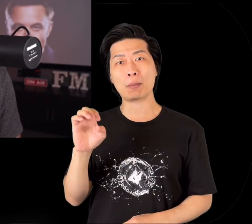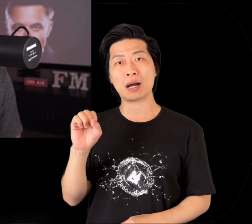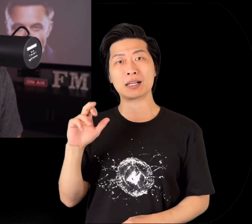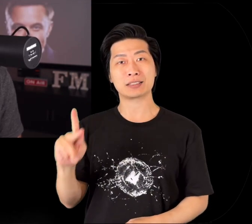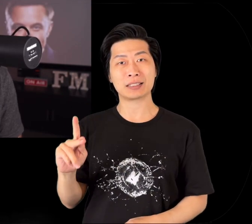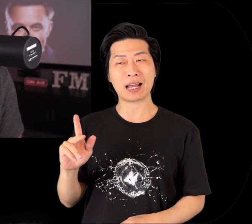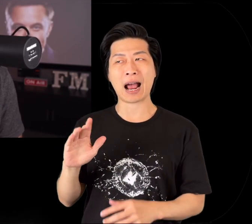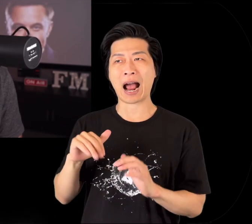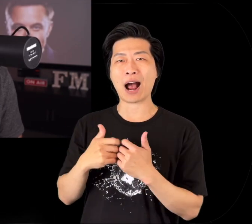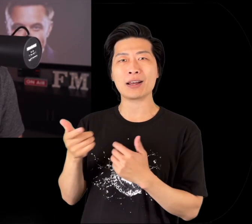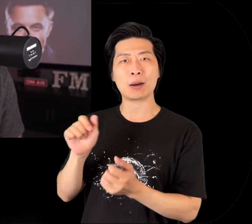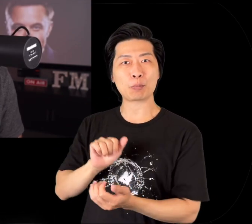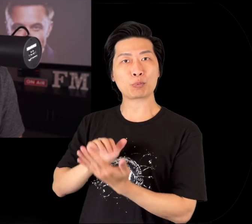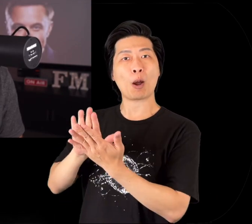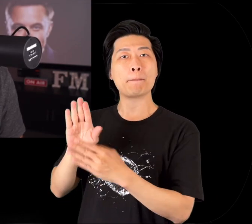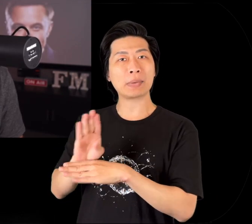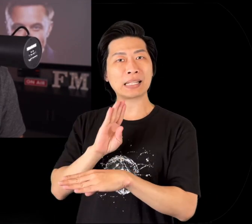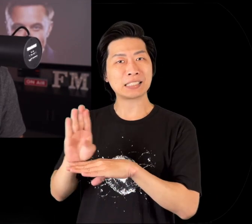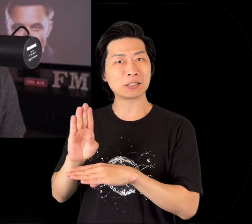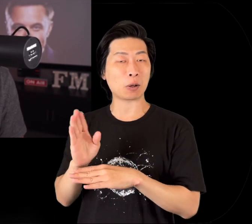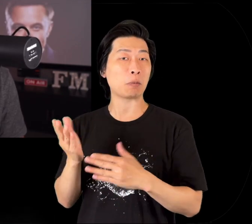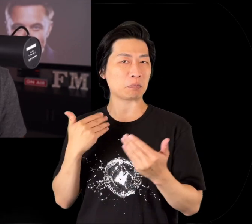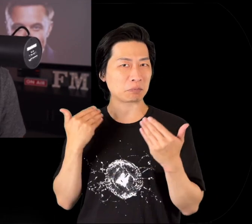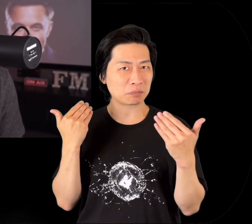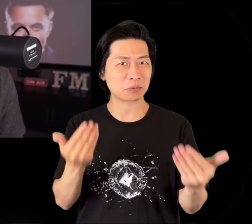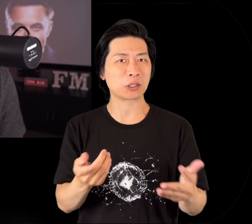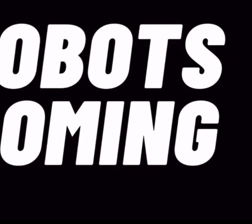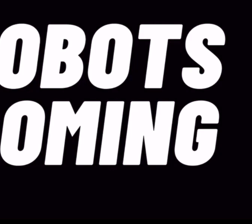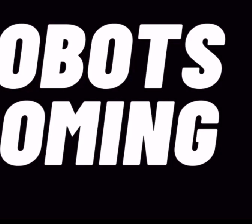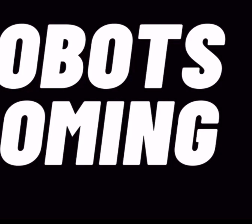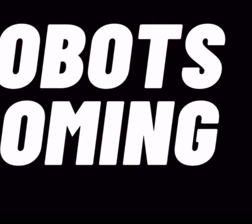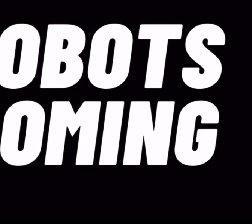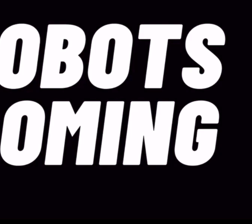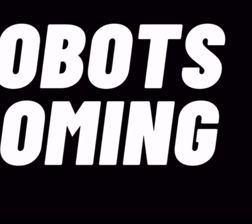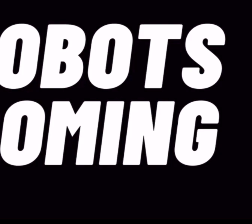he approaches businesses. So without further ado, let's go ahead and get started.